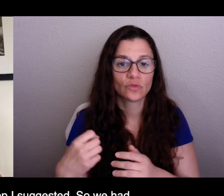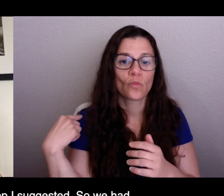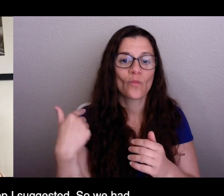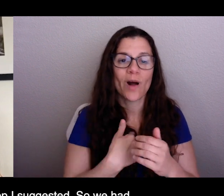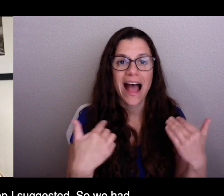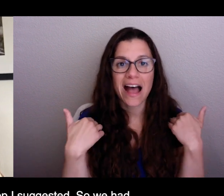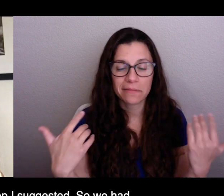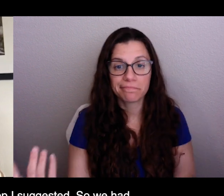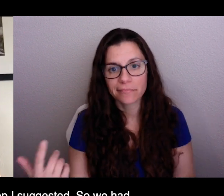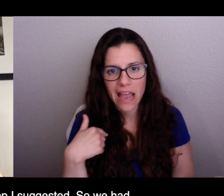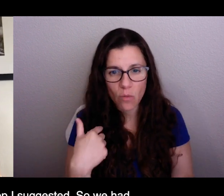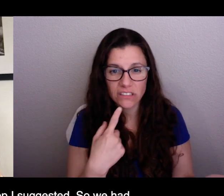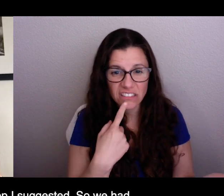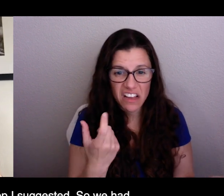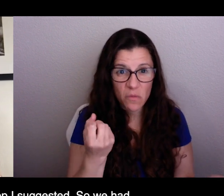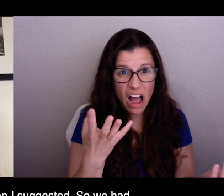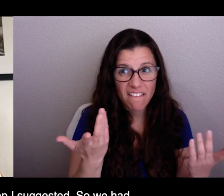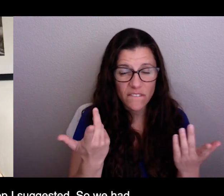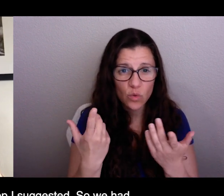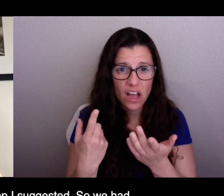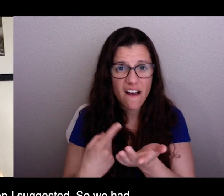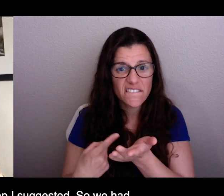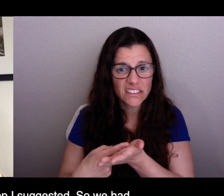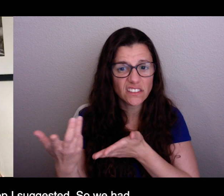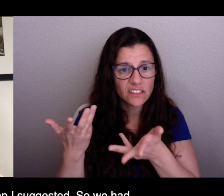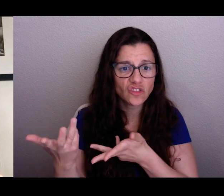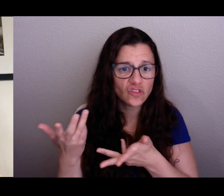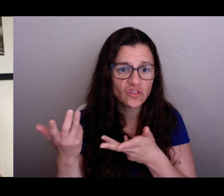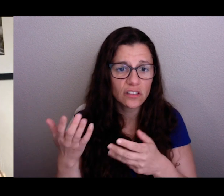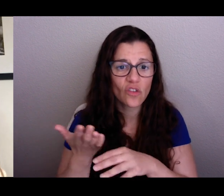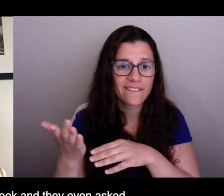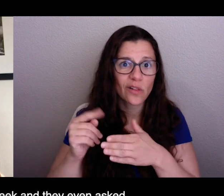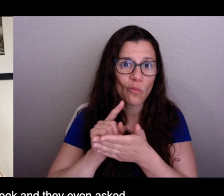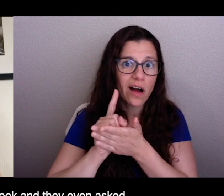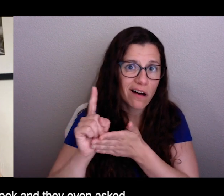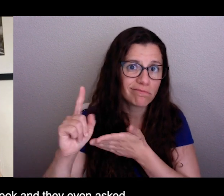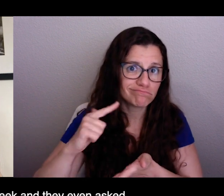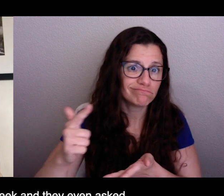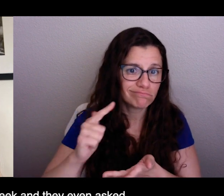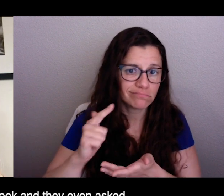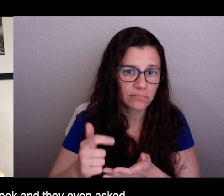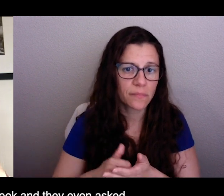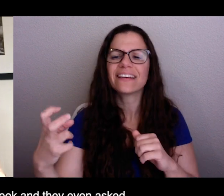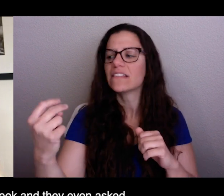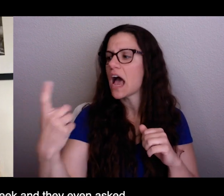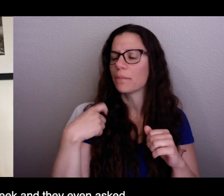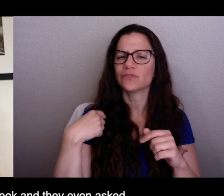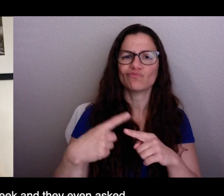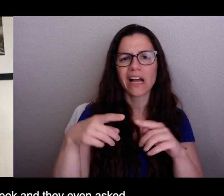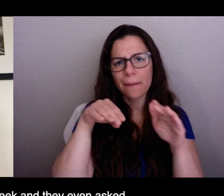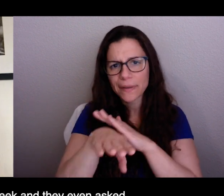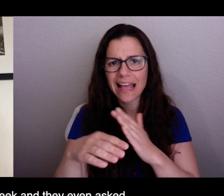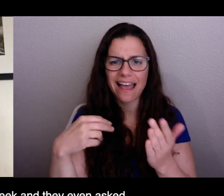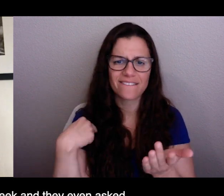I suggested. So we had, I have to say, quite a few conversations over the next week. And